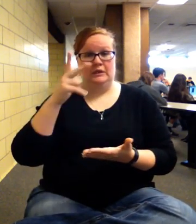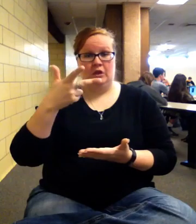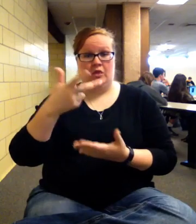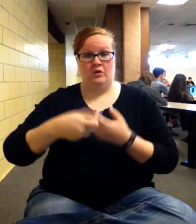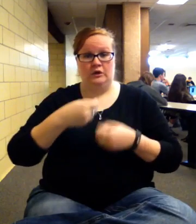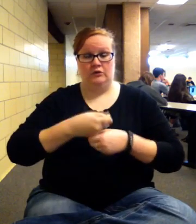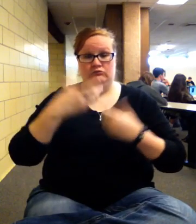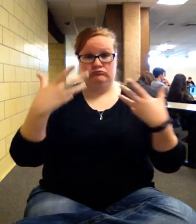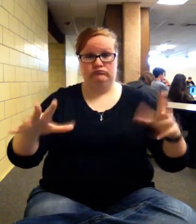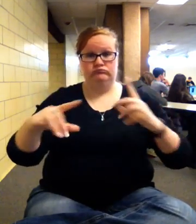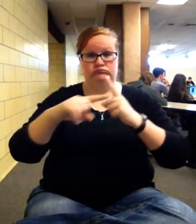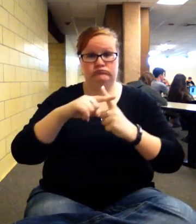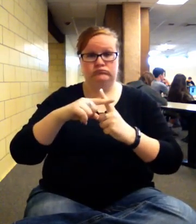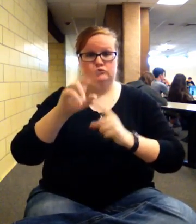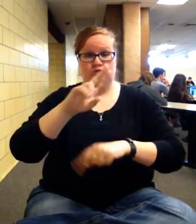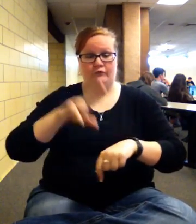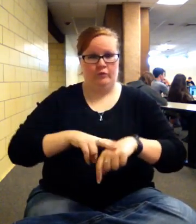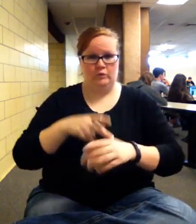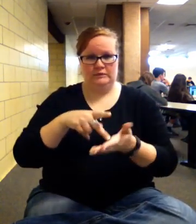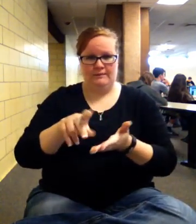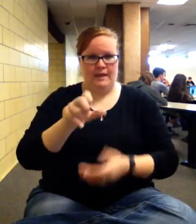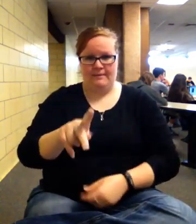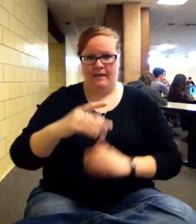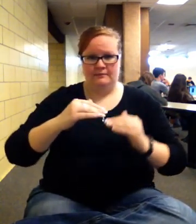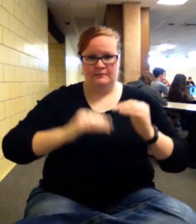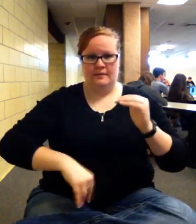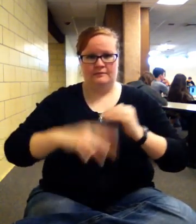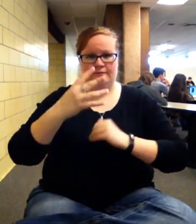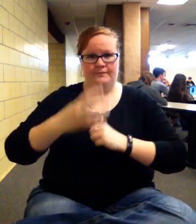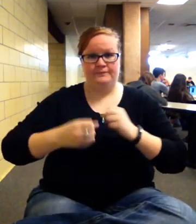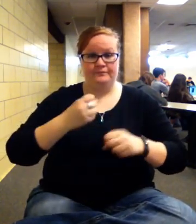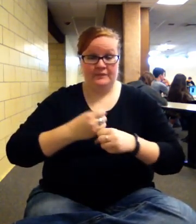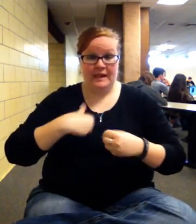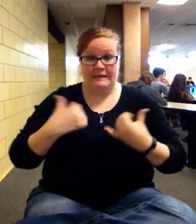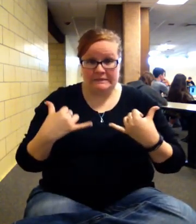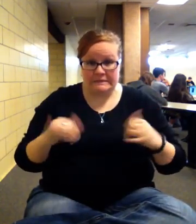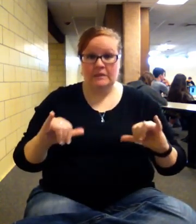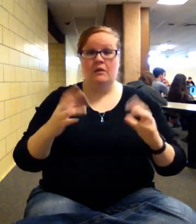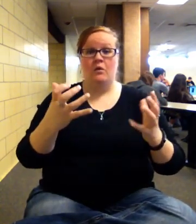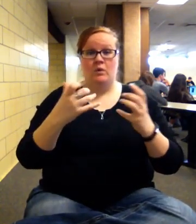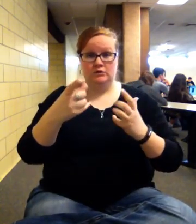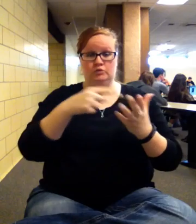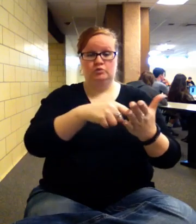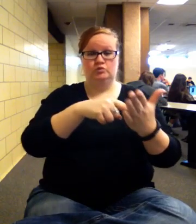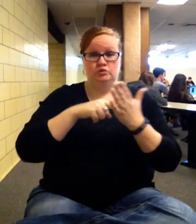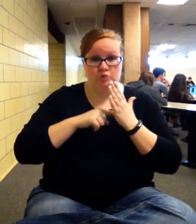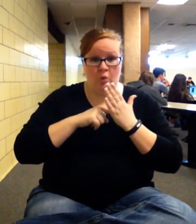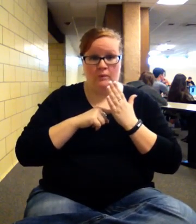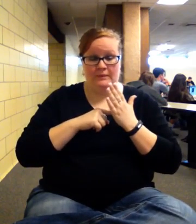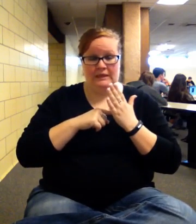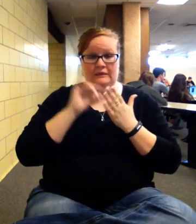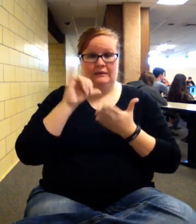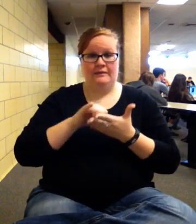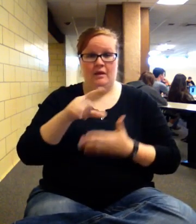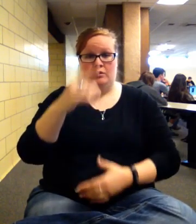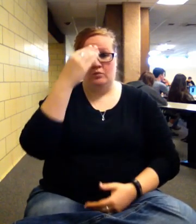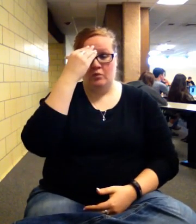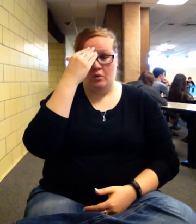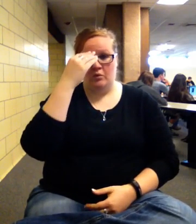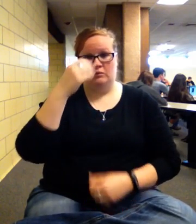positive, so of course it pays back in less than four years, I still want you to go and show me that you know that year two was the last